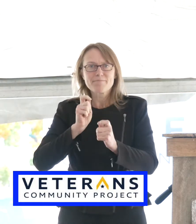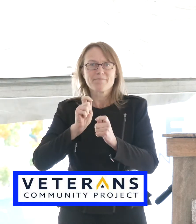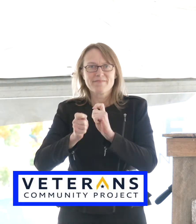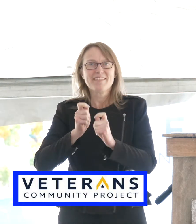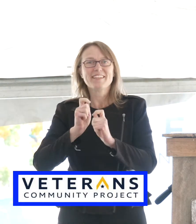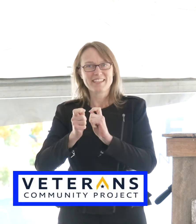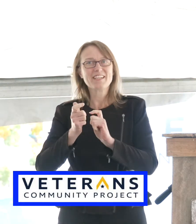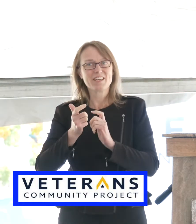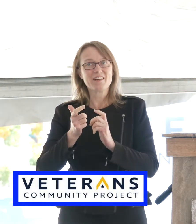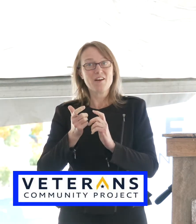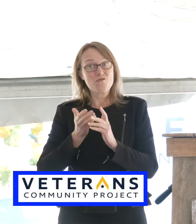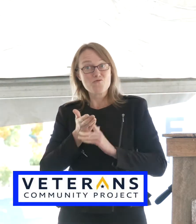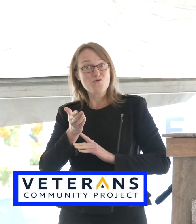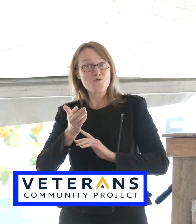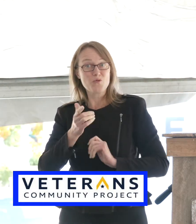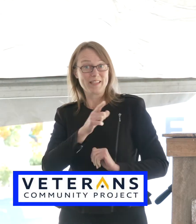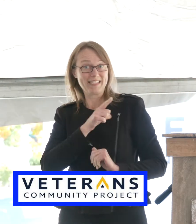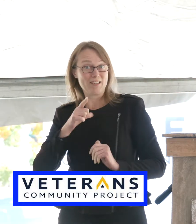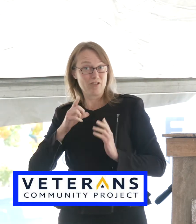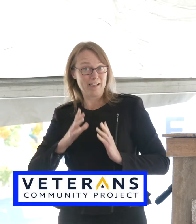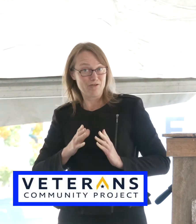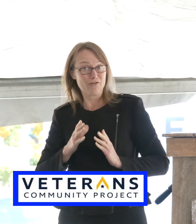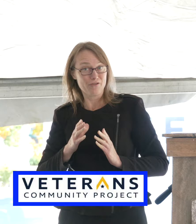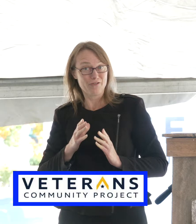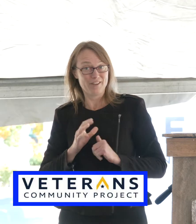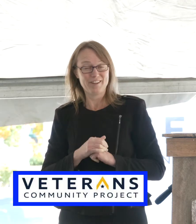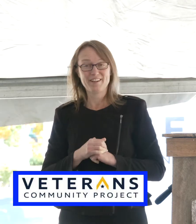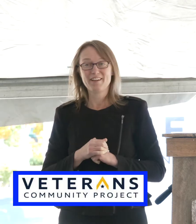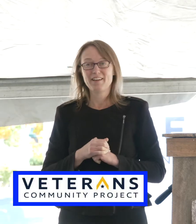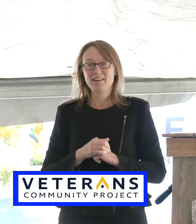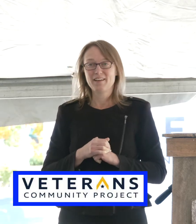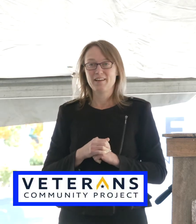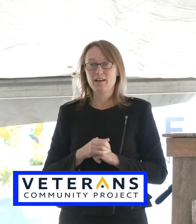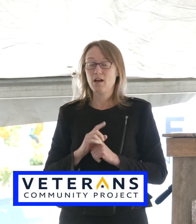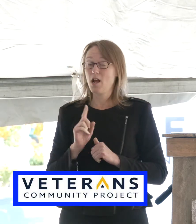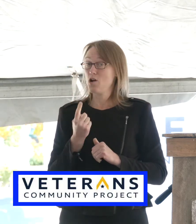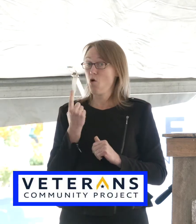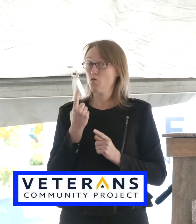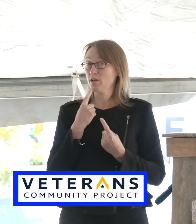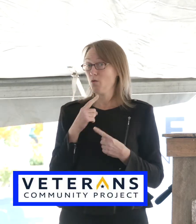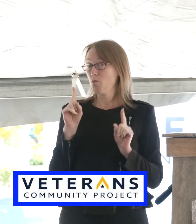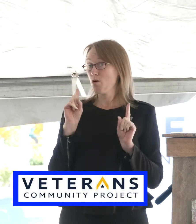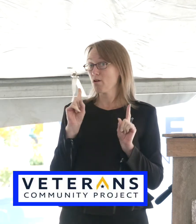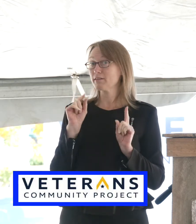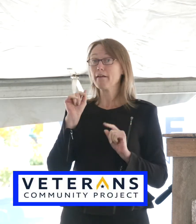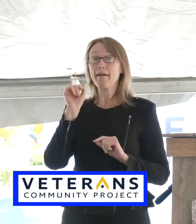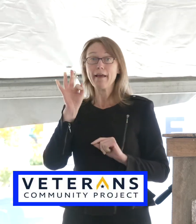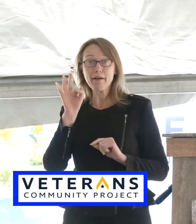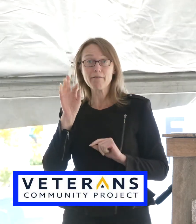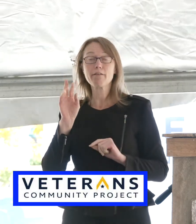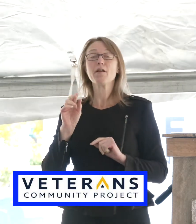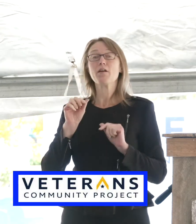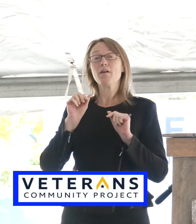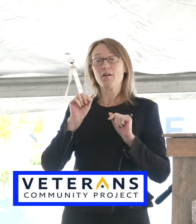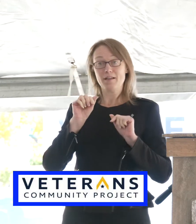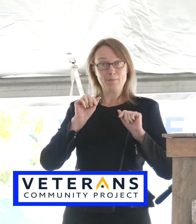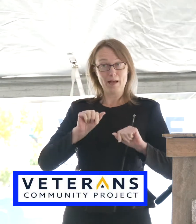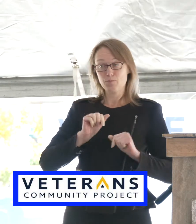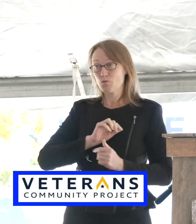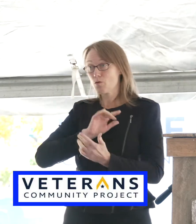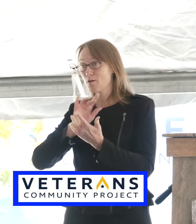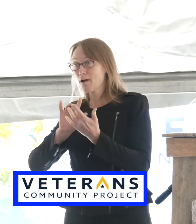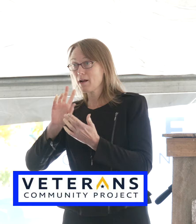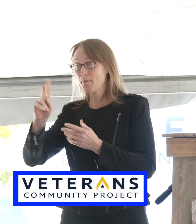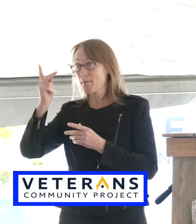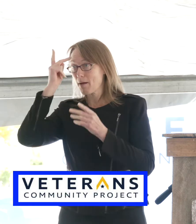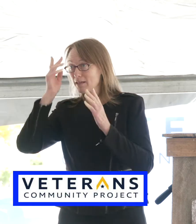project like this, if you can pick up the phone and you can call folks at the city and say, hey, we need this, and our veterans, they can't wait on it. It's going to be cold on Thursday. We need this